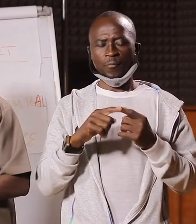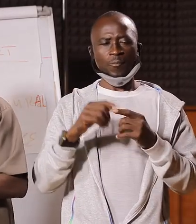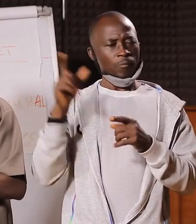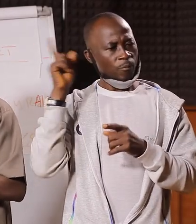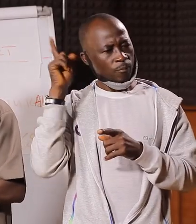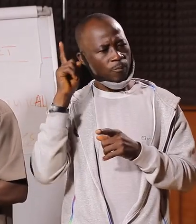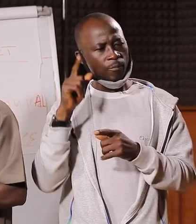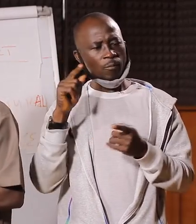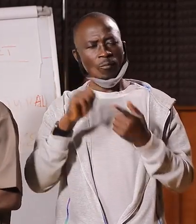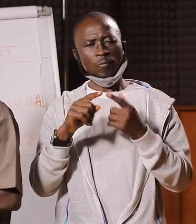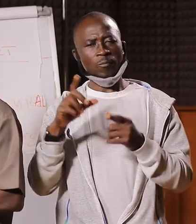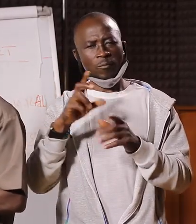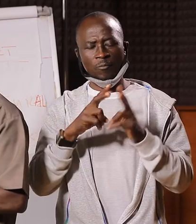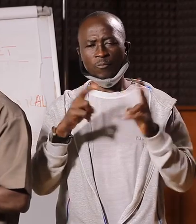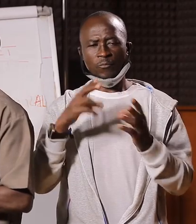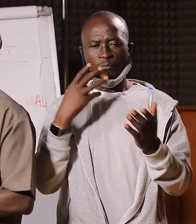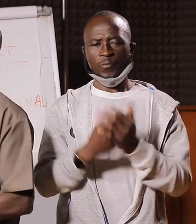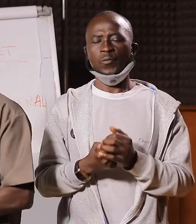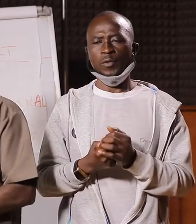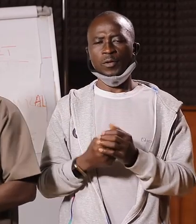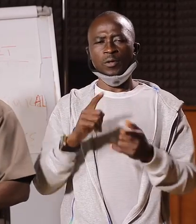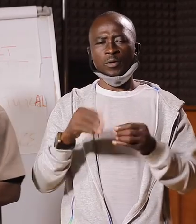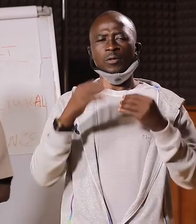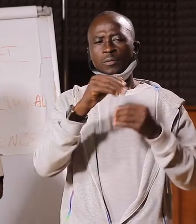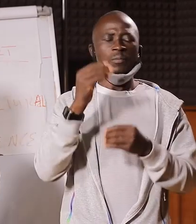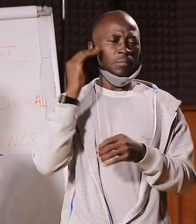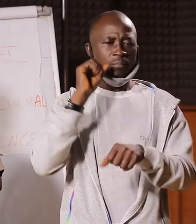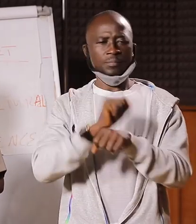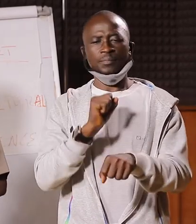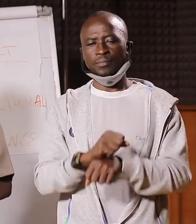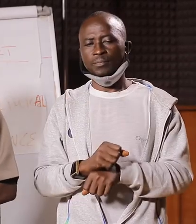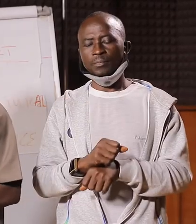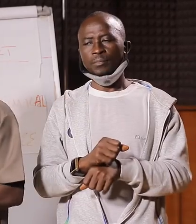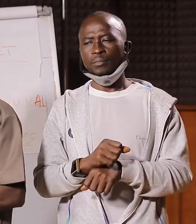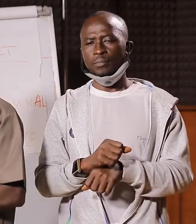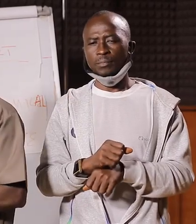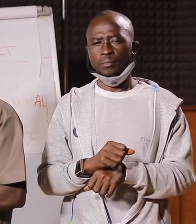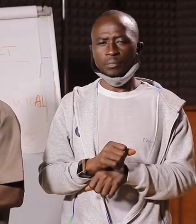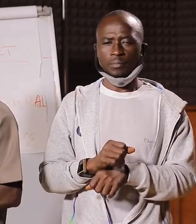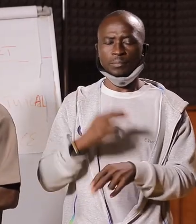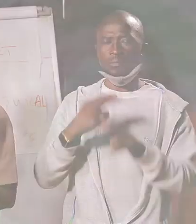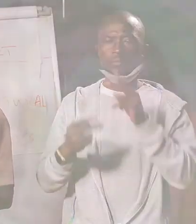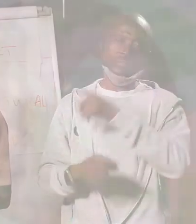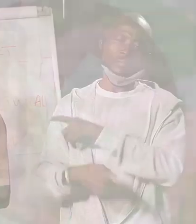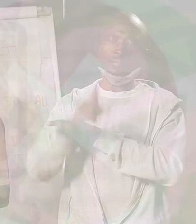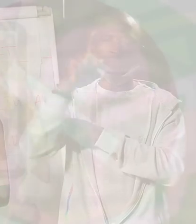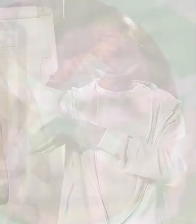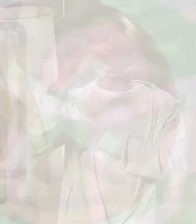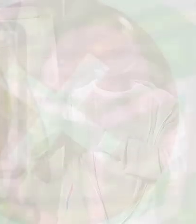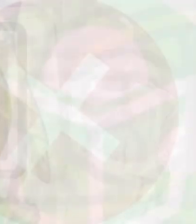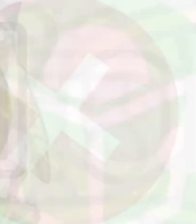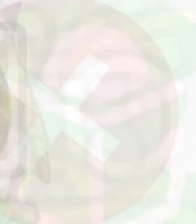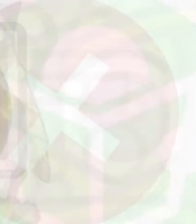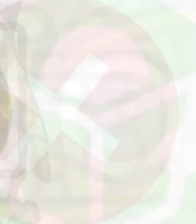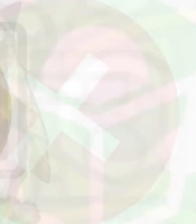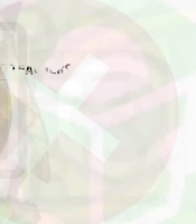listen very well. To submit your assignment, I still remain Thomas Peter